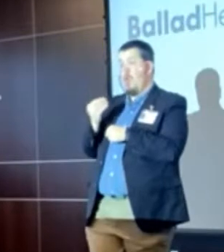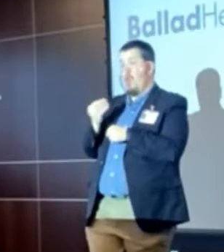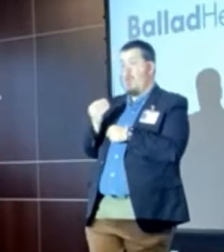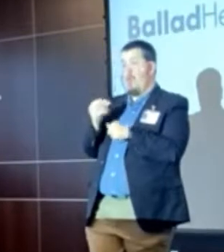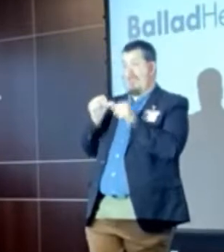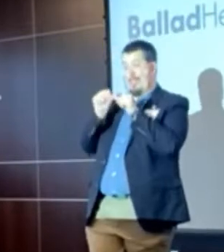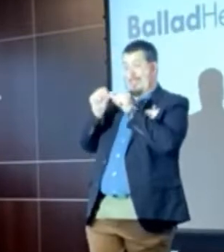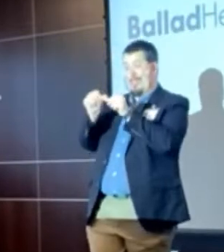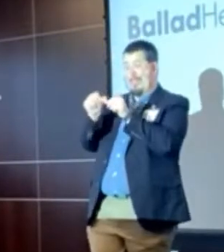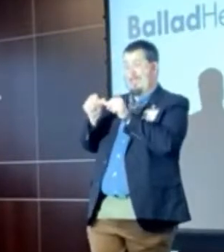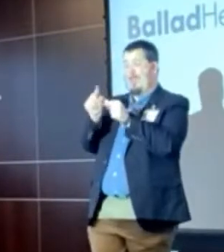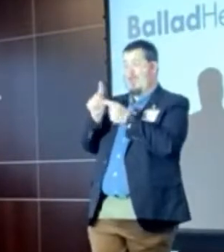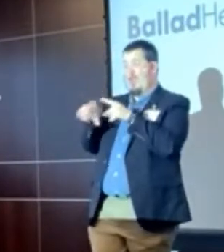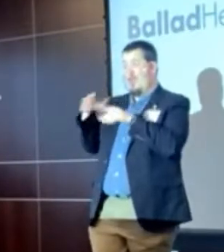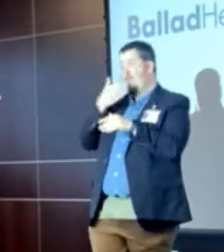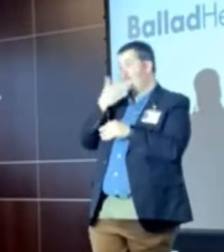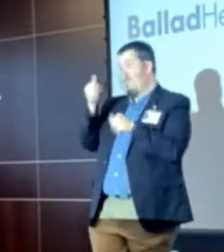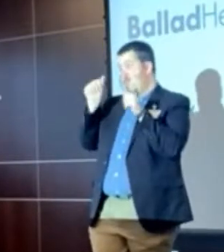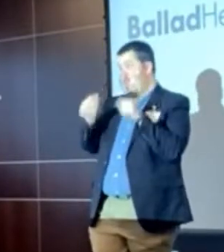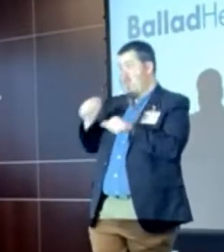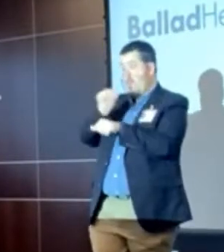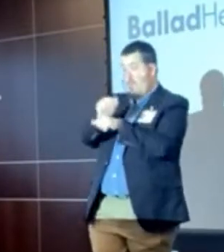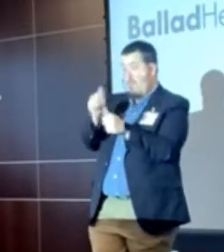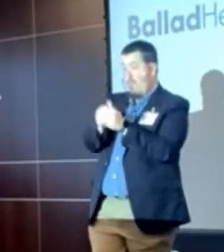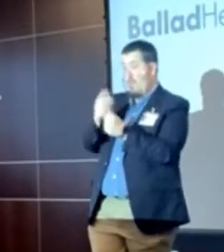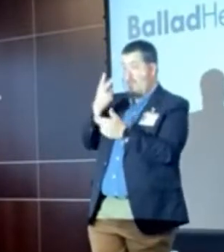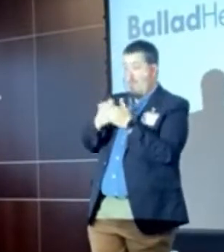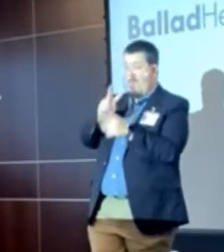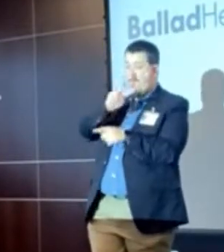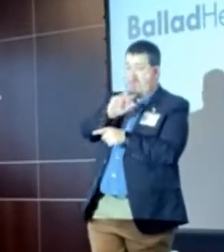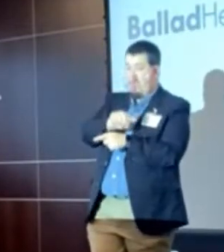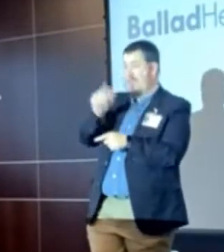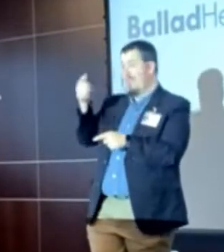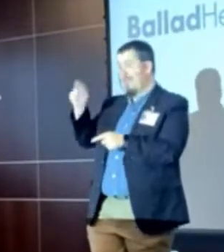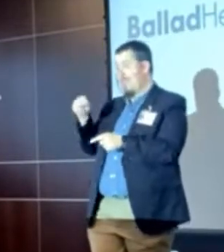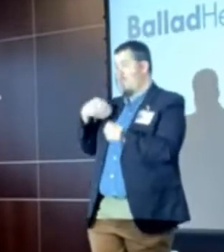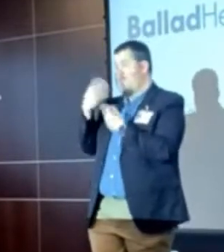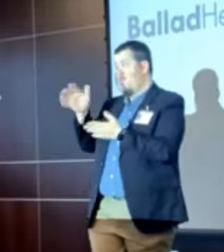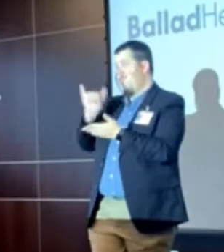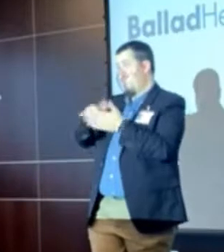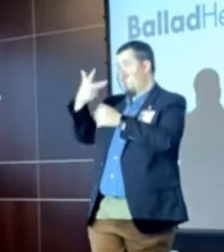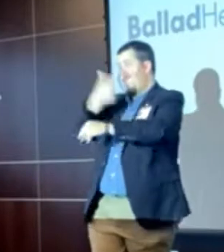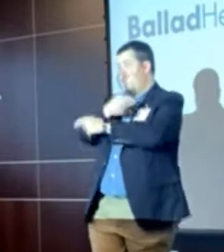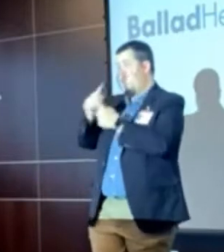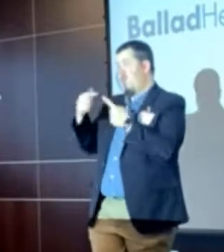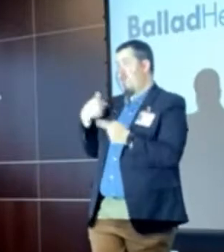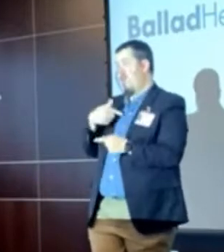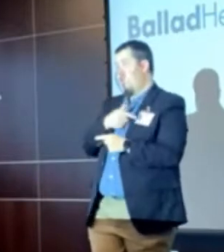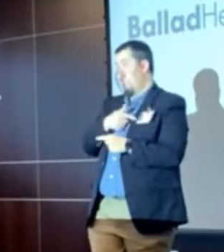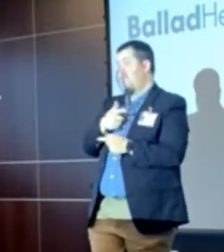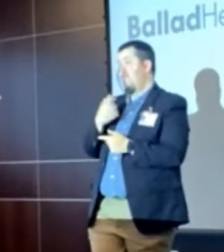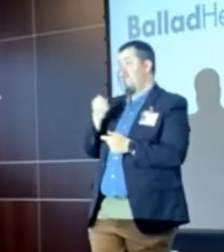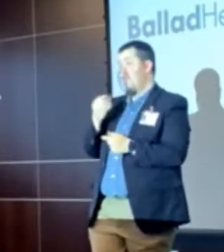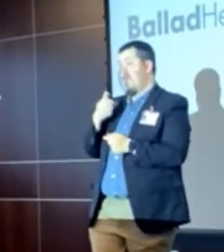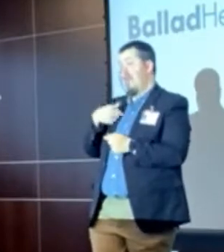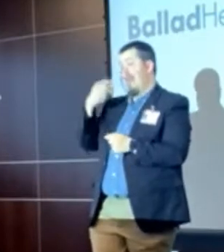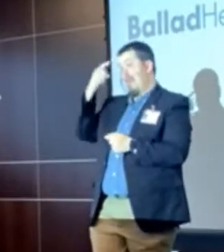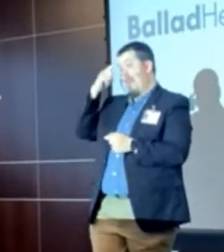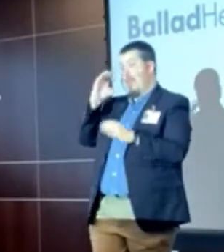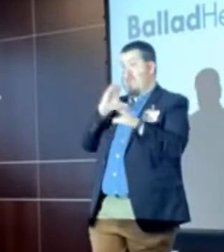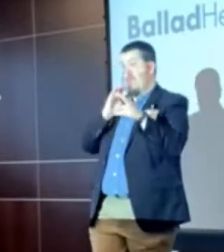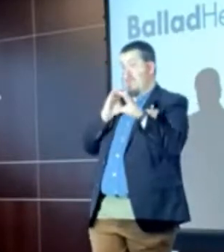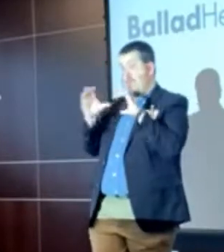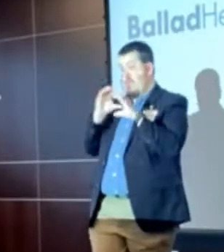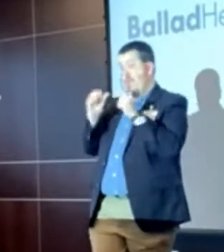we'll continue to do the best we can, working with both Virginia and Tennessee to provide that vaccine to us. So I think communication